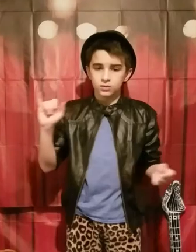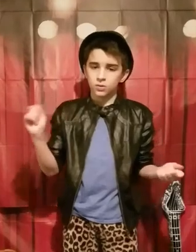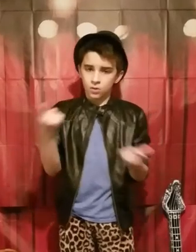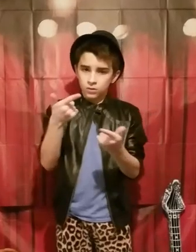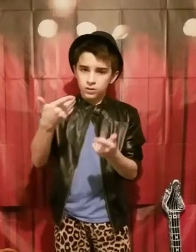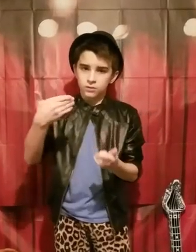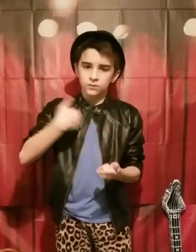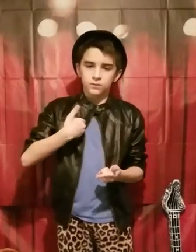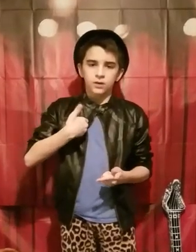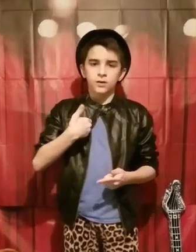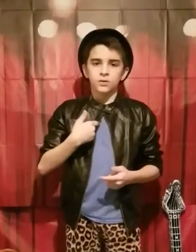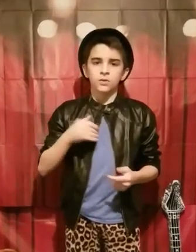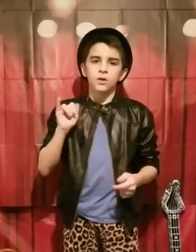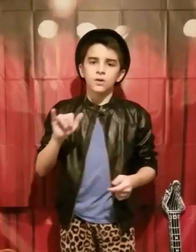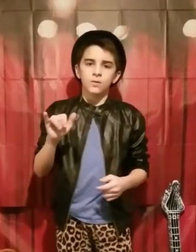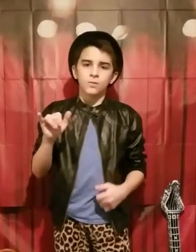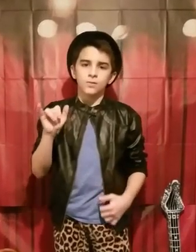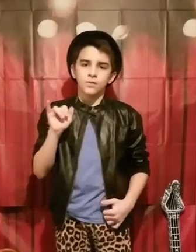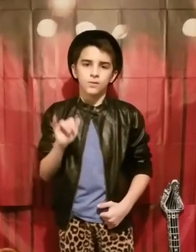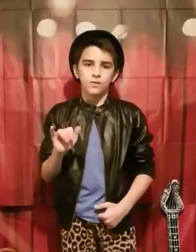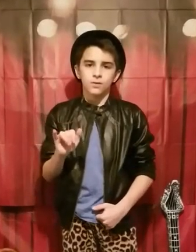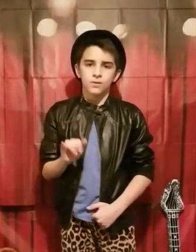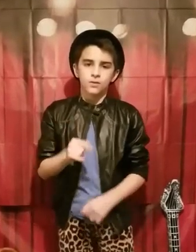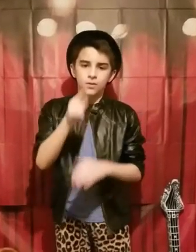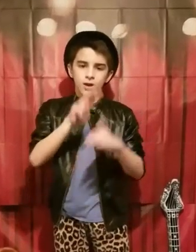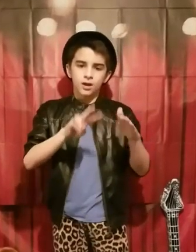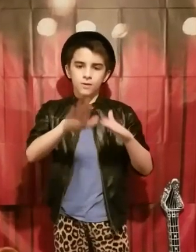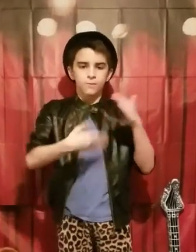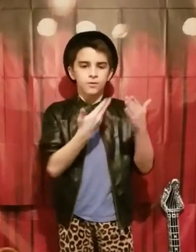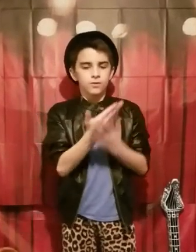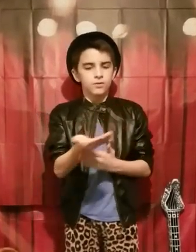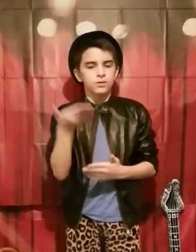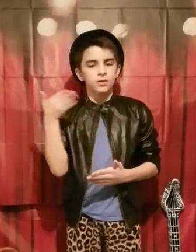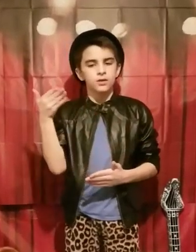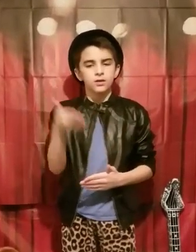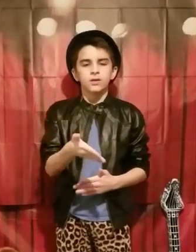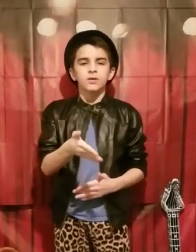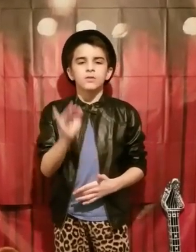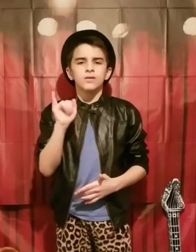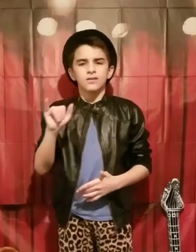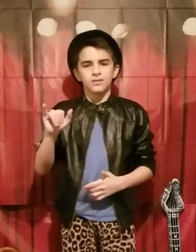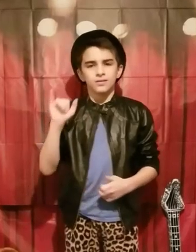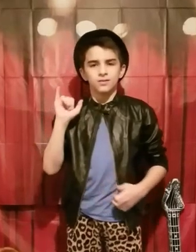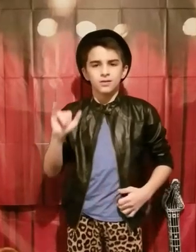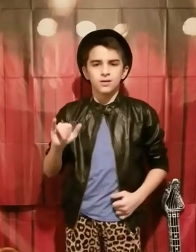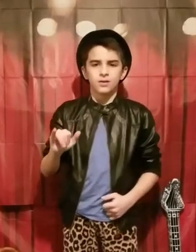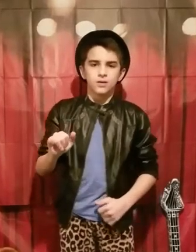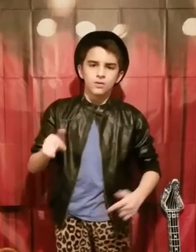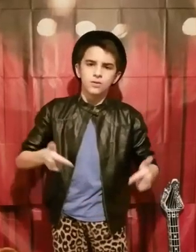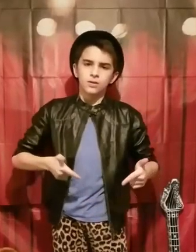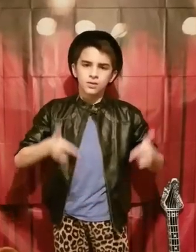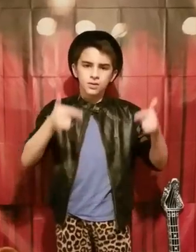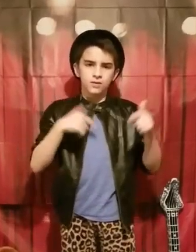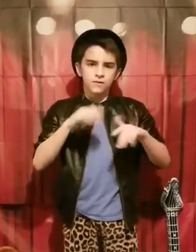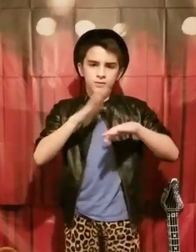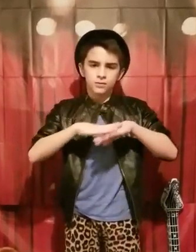thought you got wrong with a hand-waving. I'm living